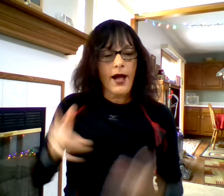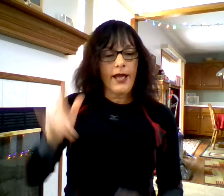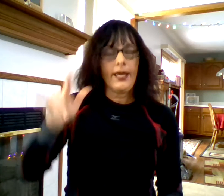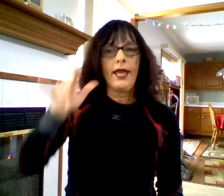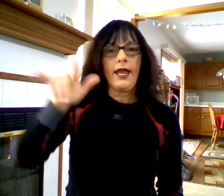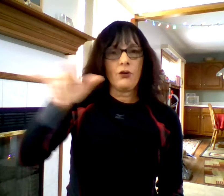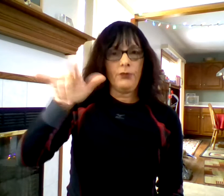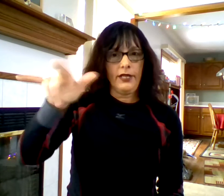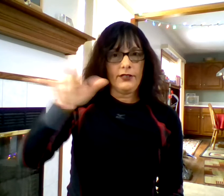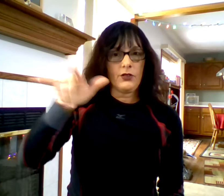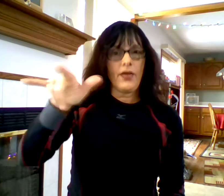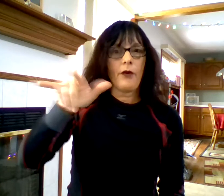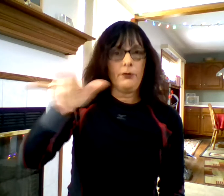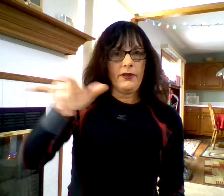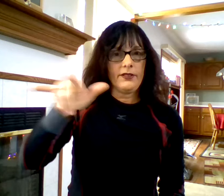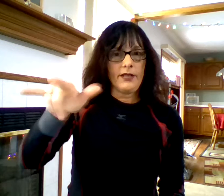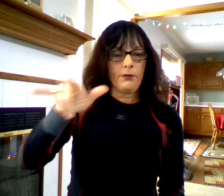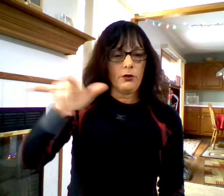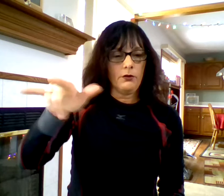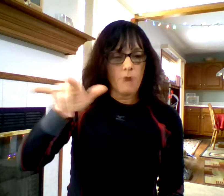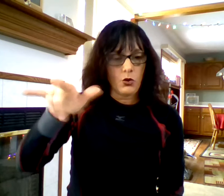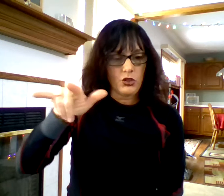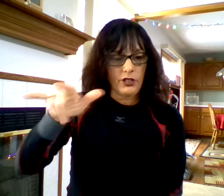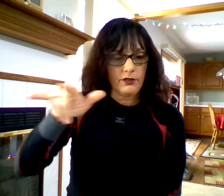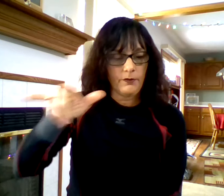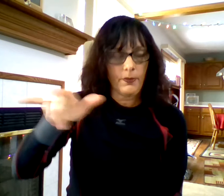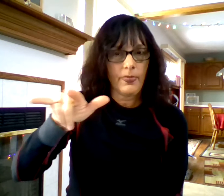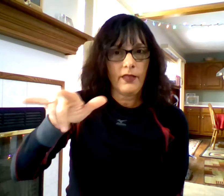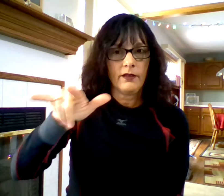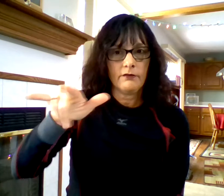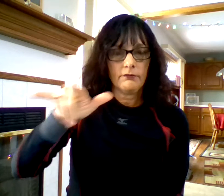by airplane. So that would be the double motion.